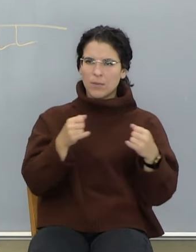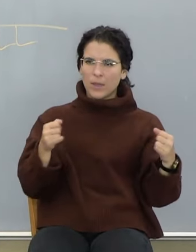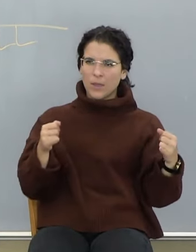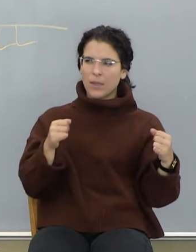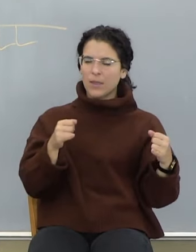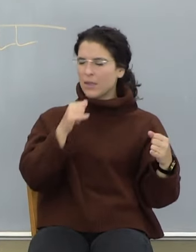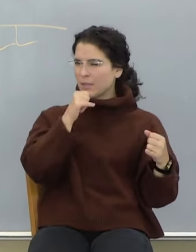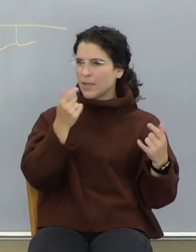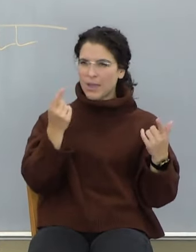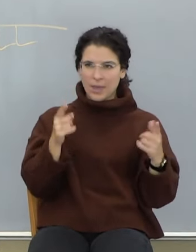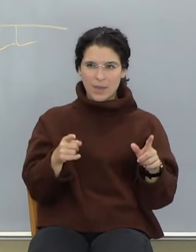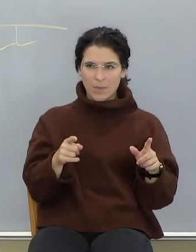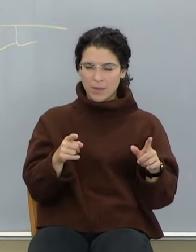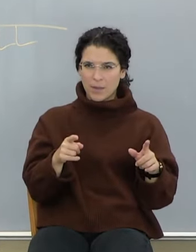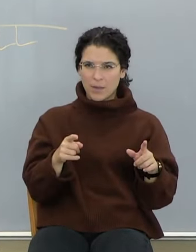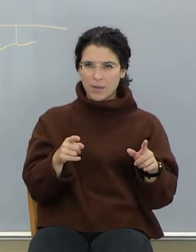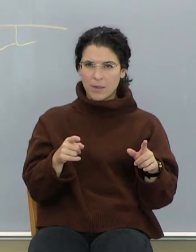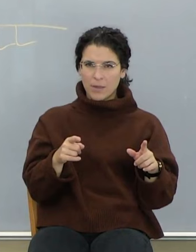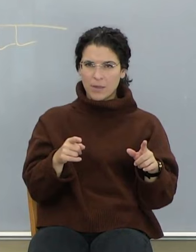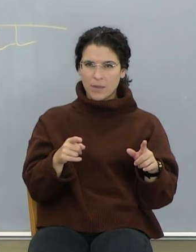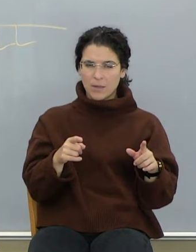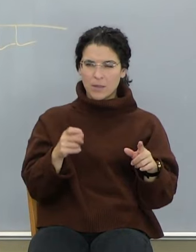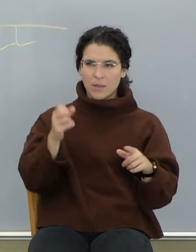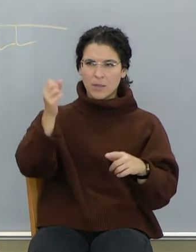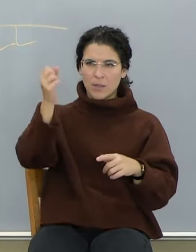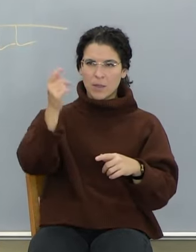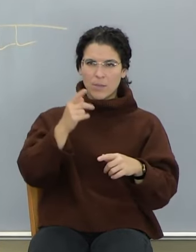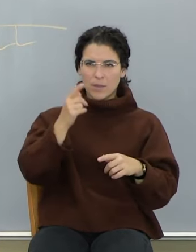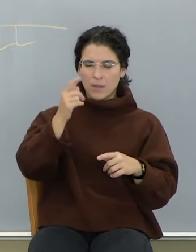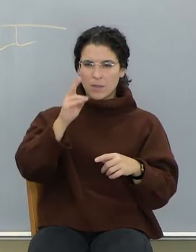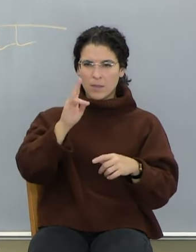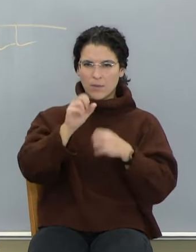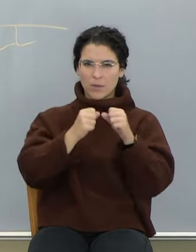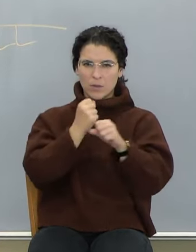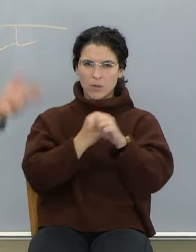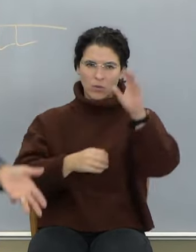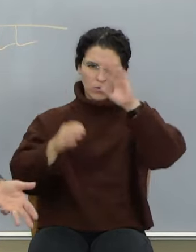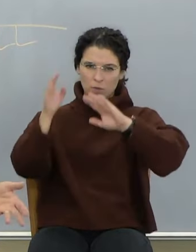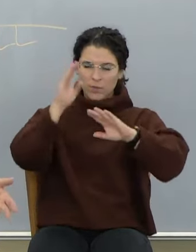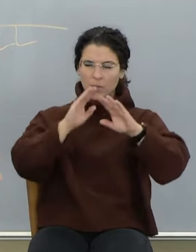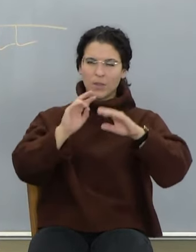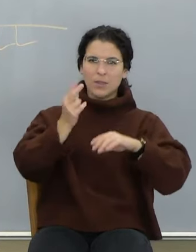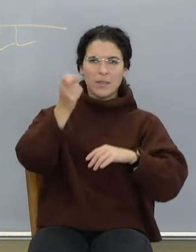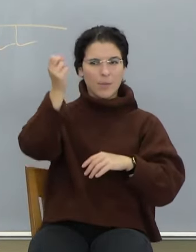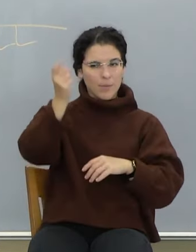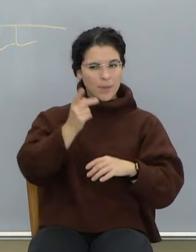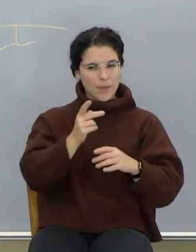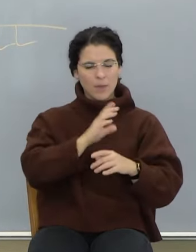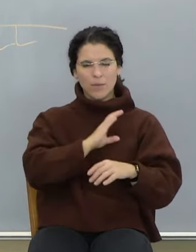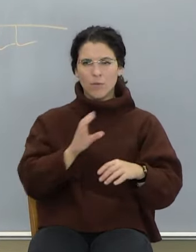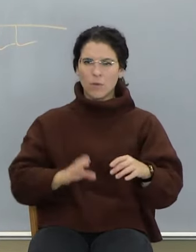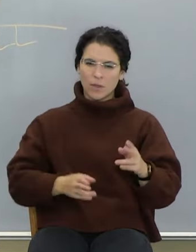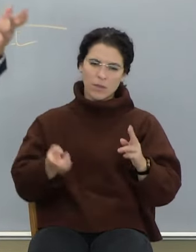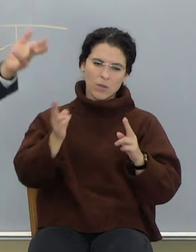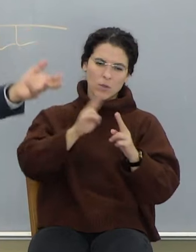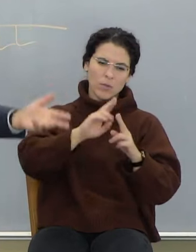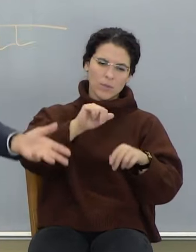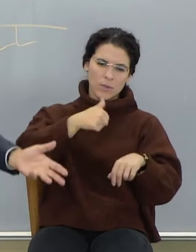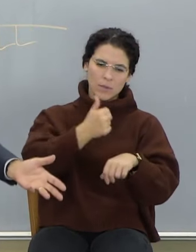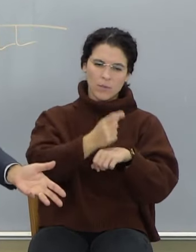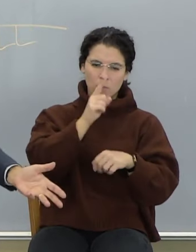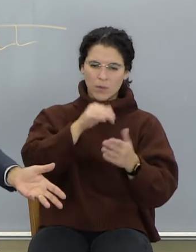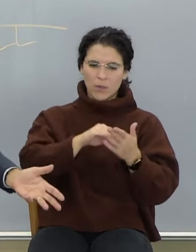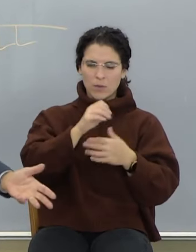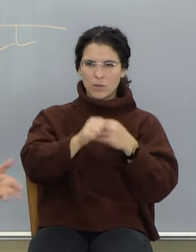has yet to be fulfilled is the coming tribulation and the second coming of Christ and the ultimate establishment of